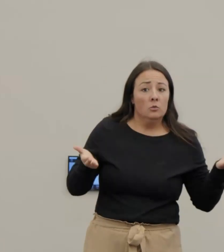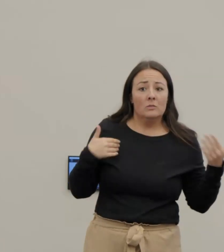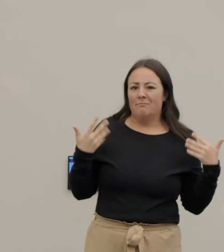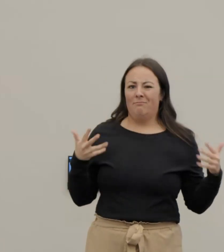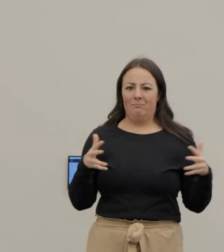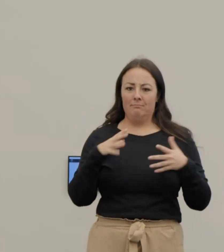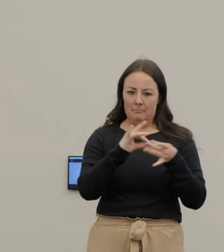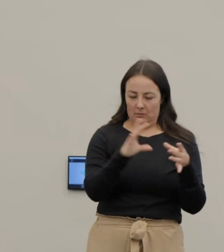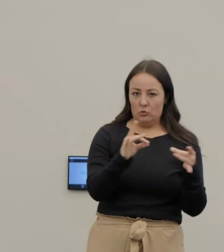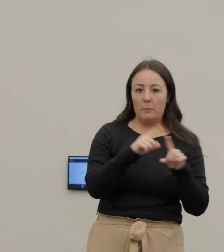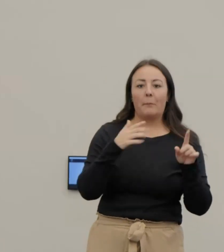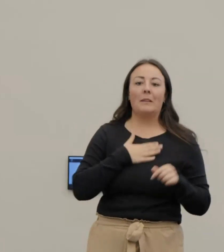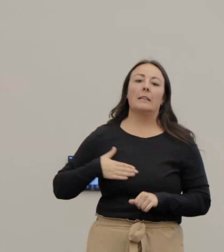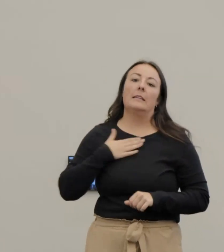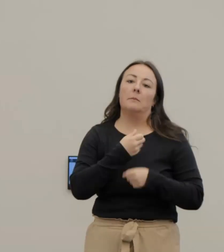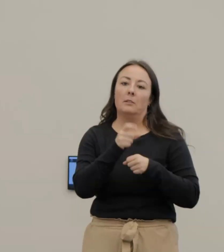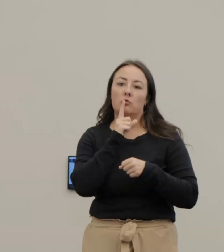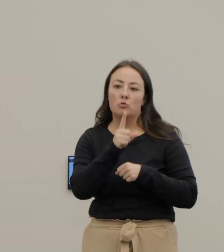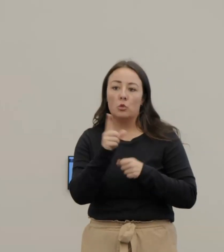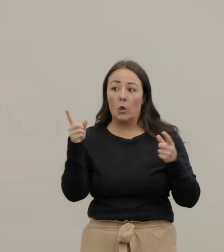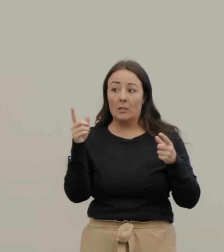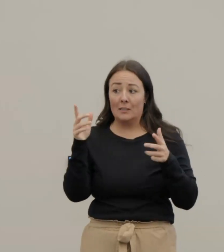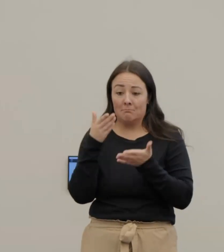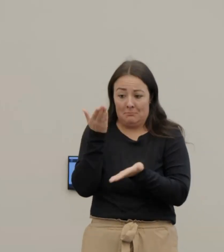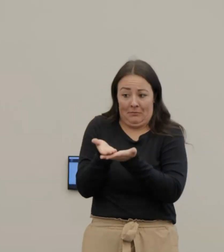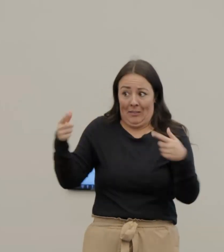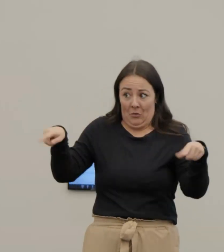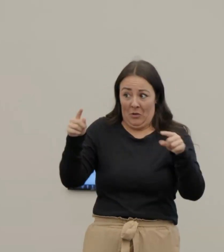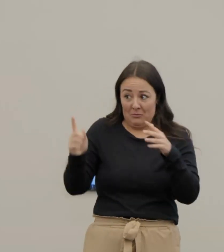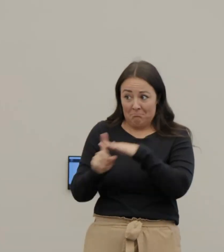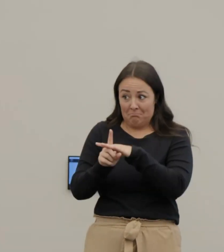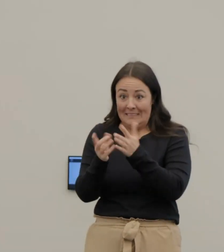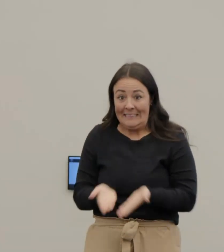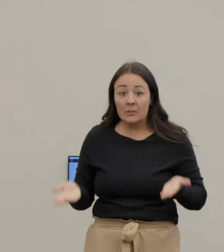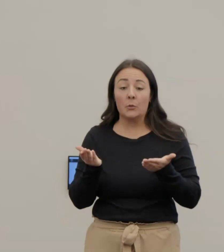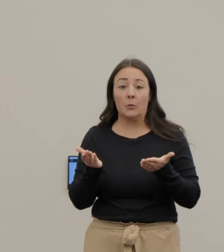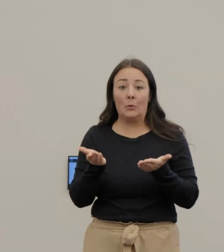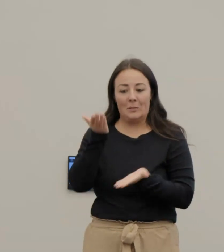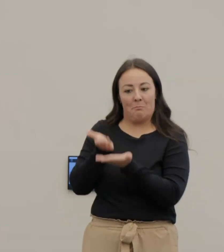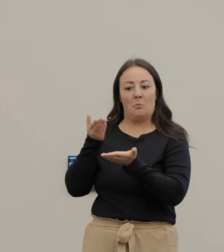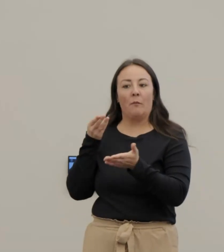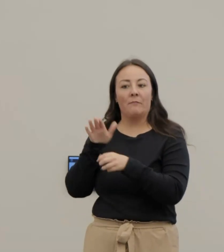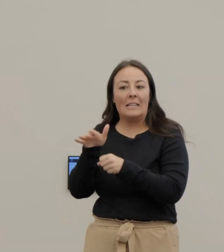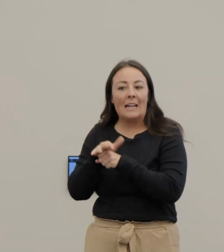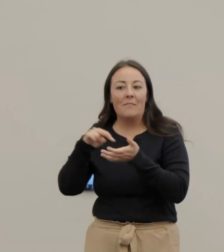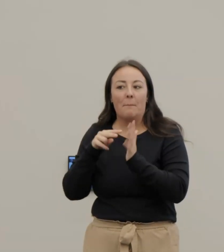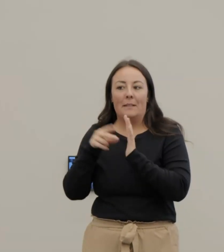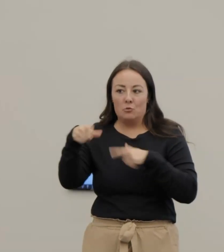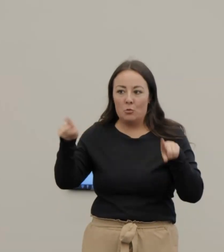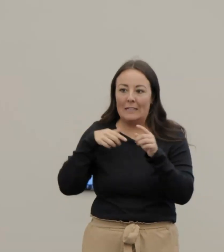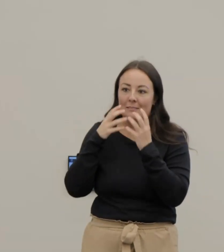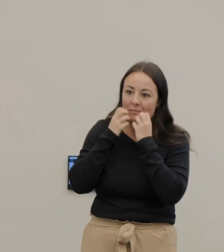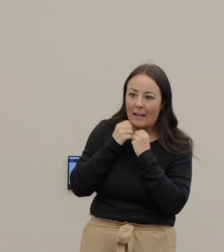mentioned, but please do take them. The fact that you are here is proof enough that you are interested in this and passionate about